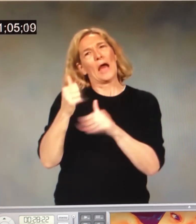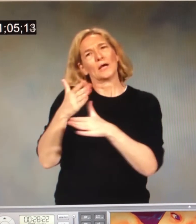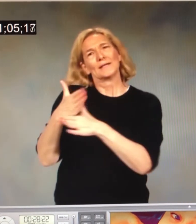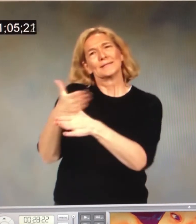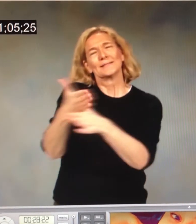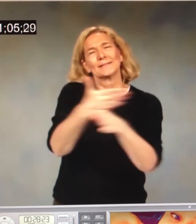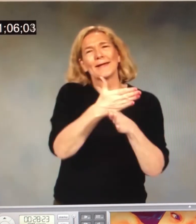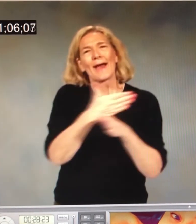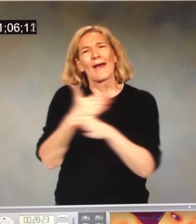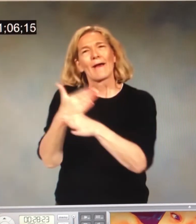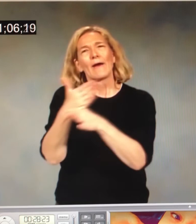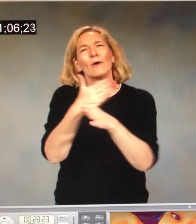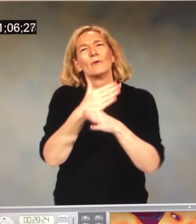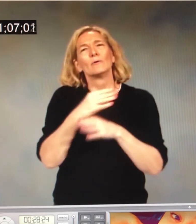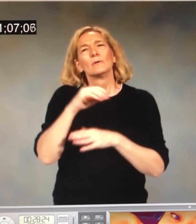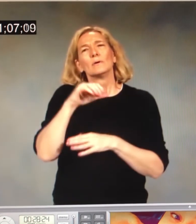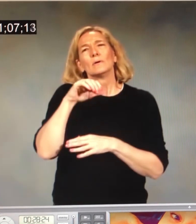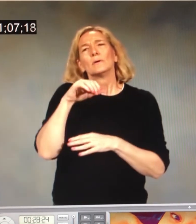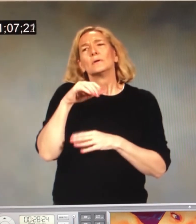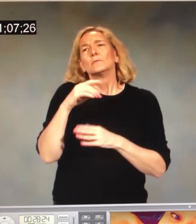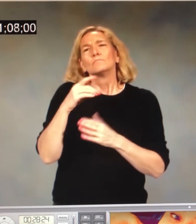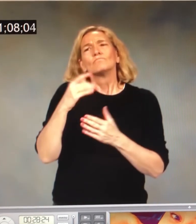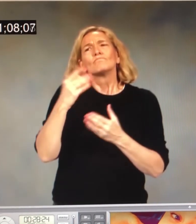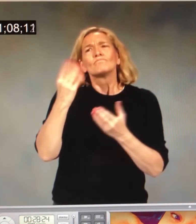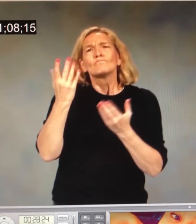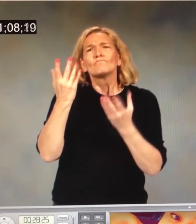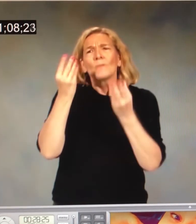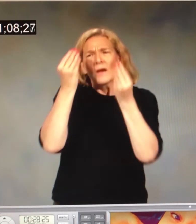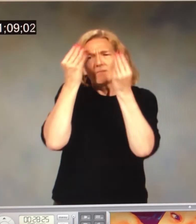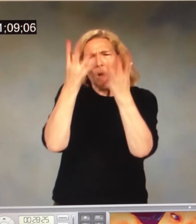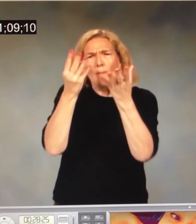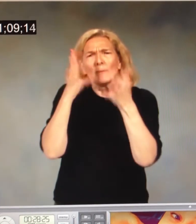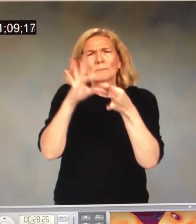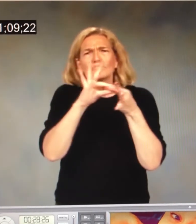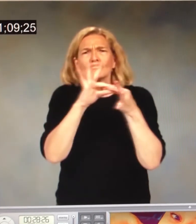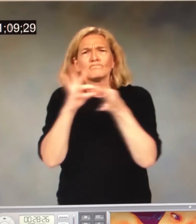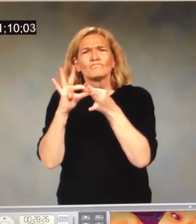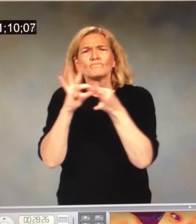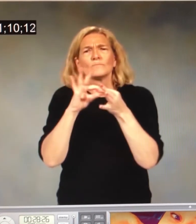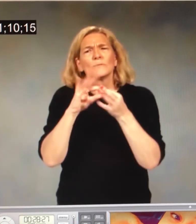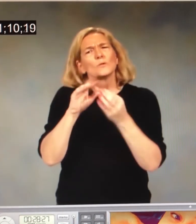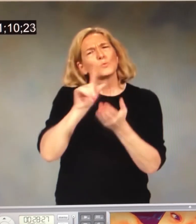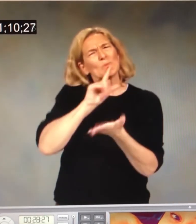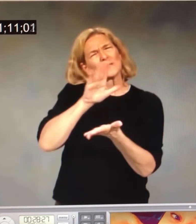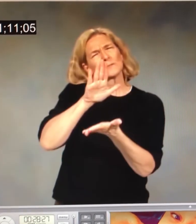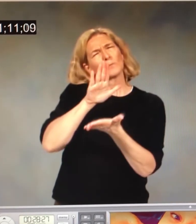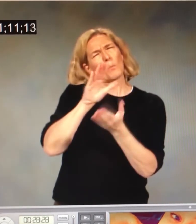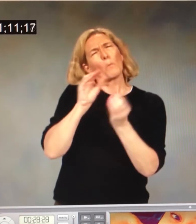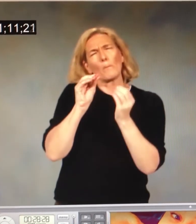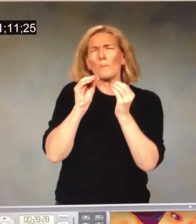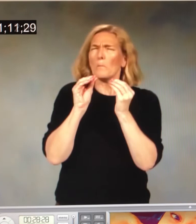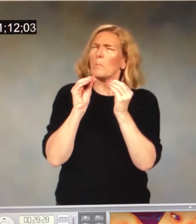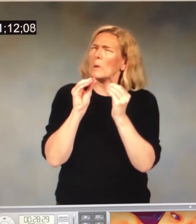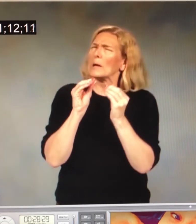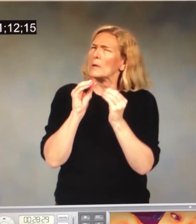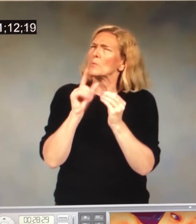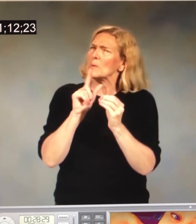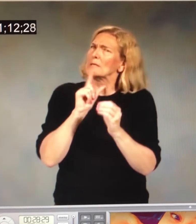we go ahead and give lectures and share information related